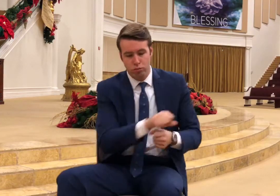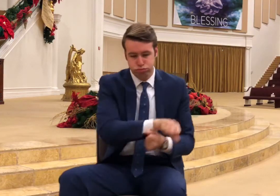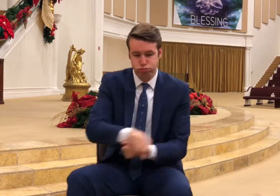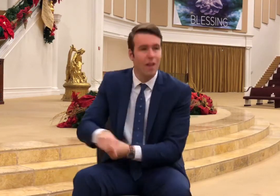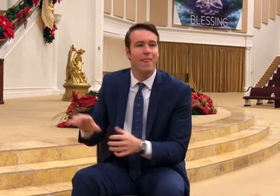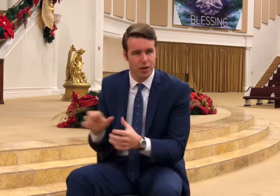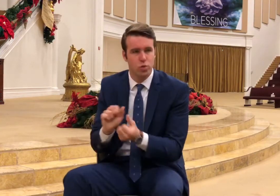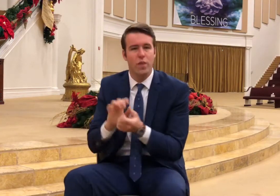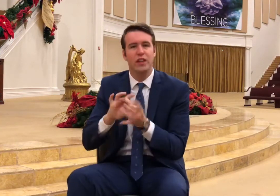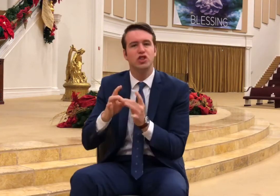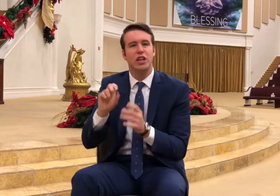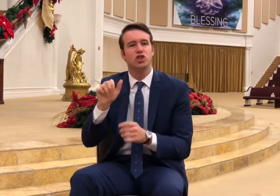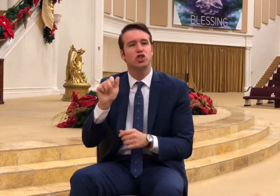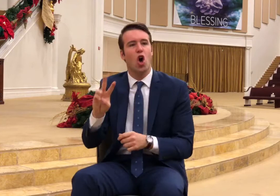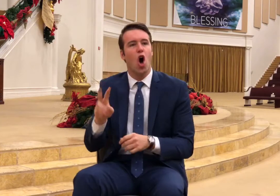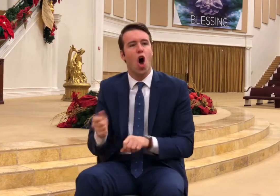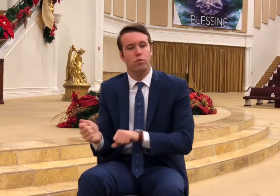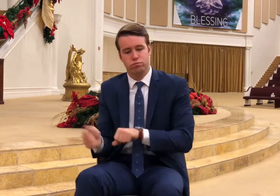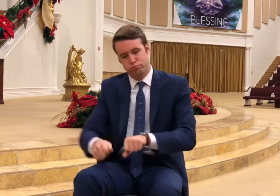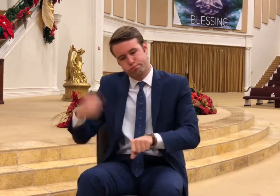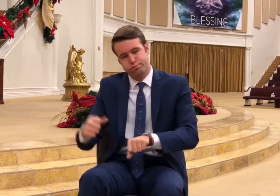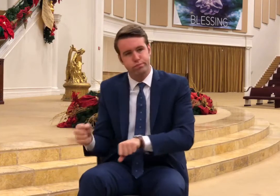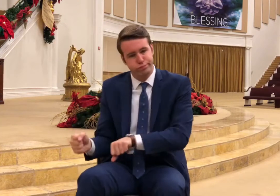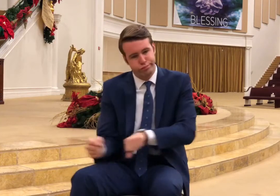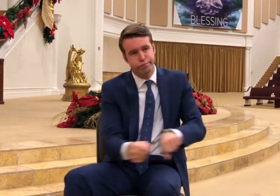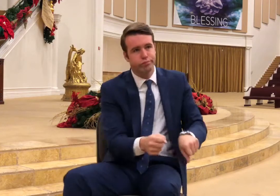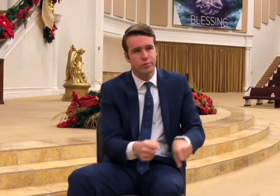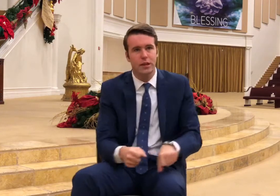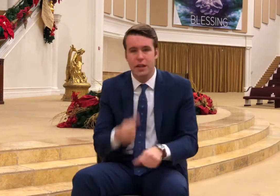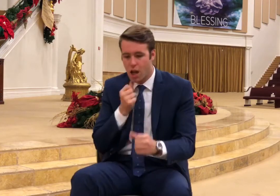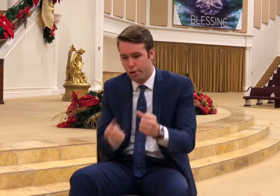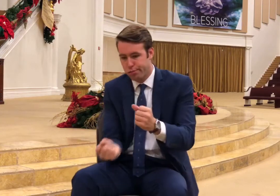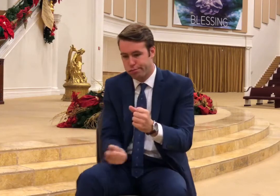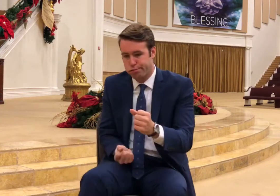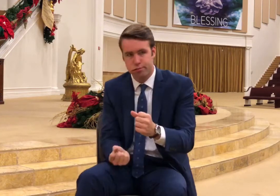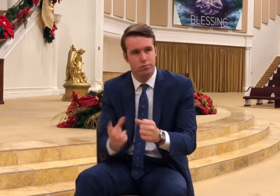do everything with a chainsaw. Okay. Next slide.